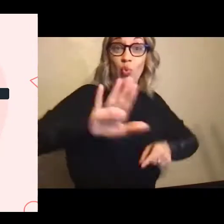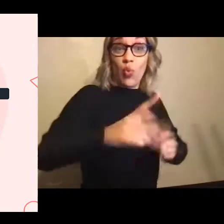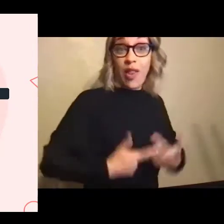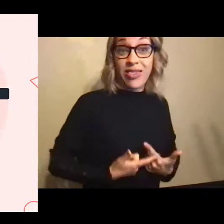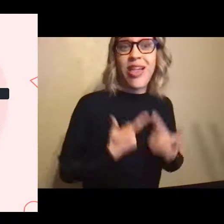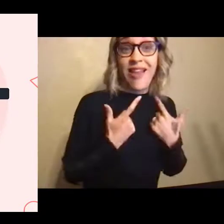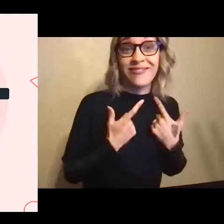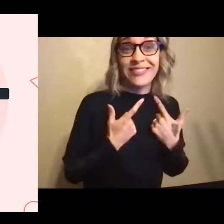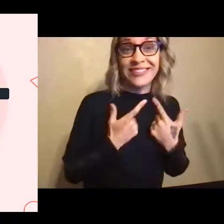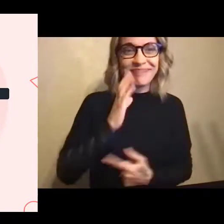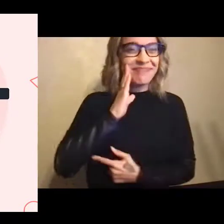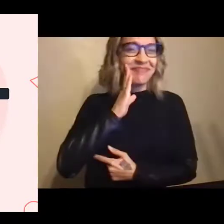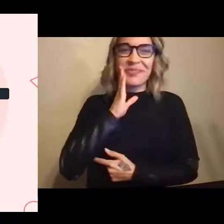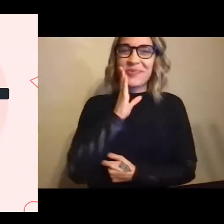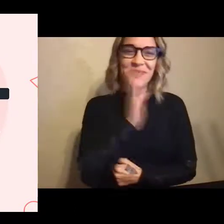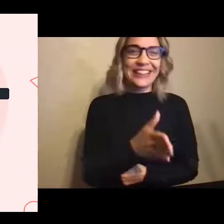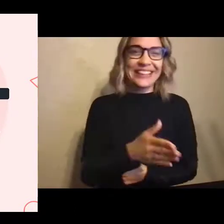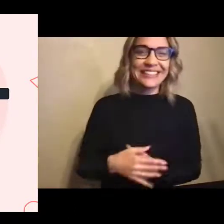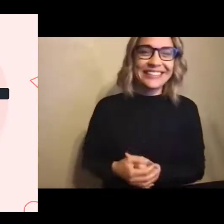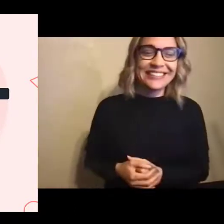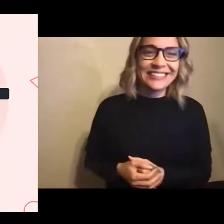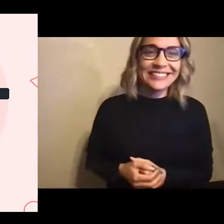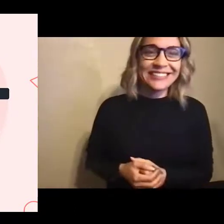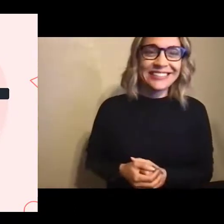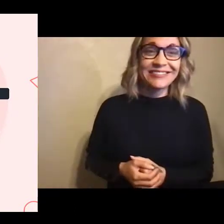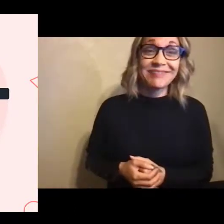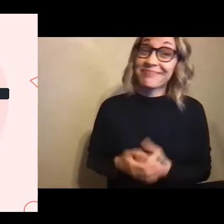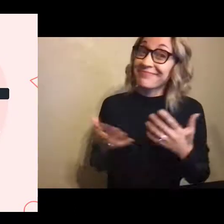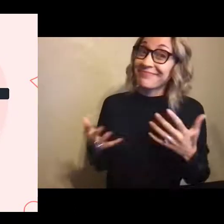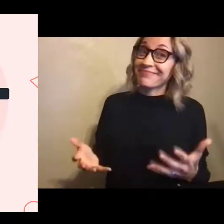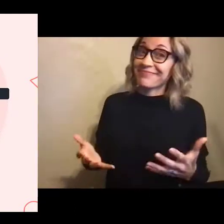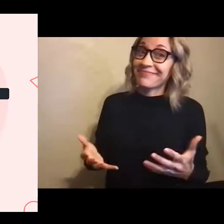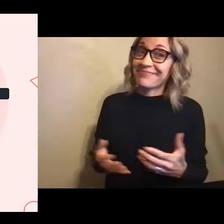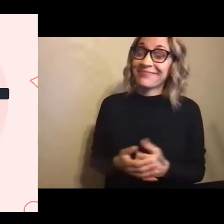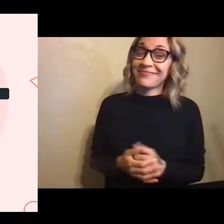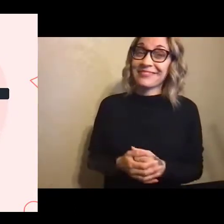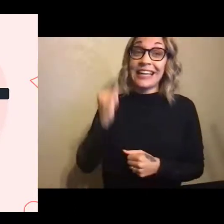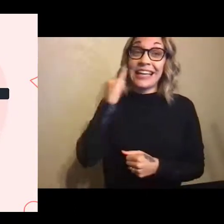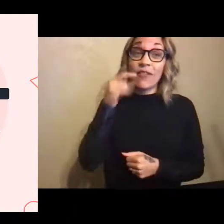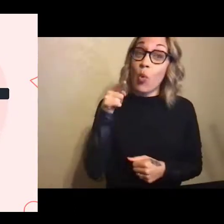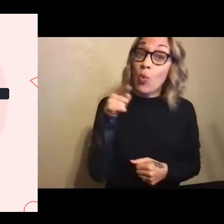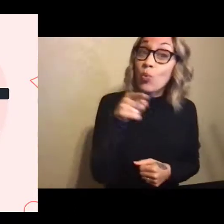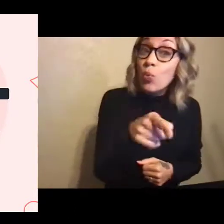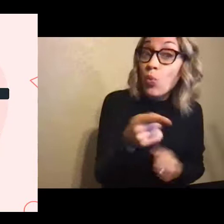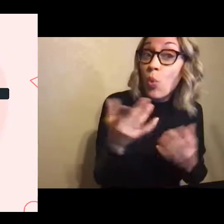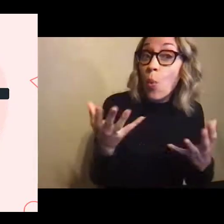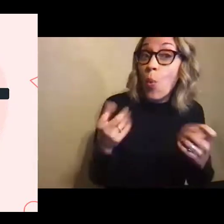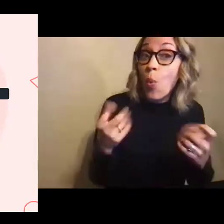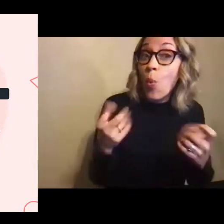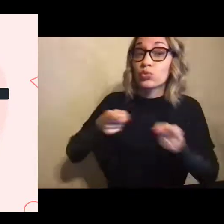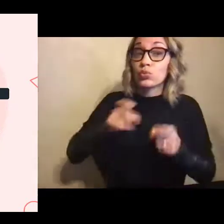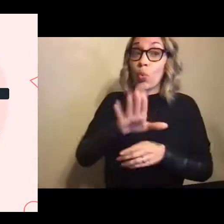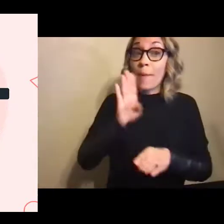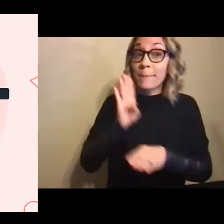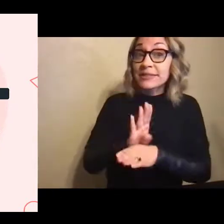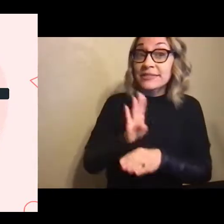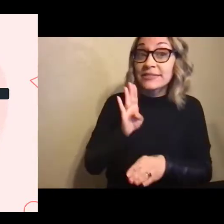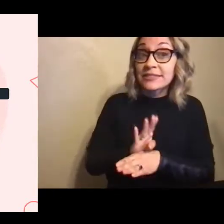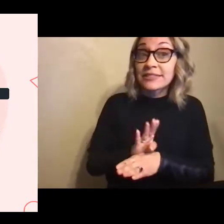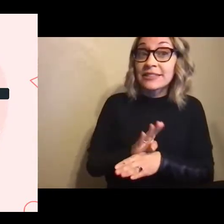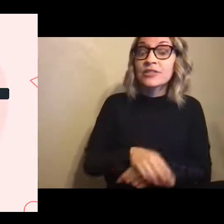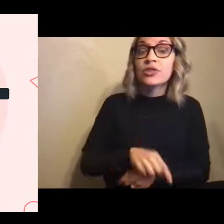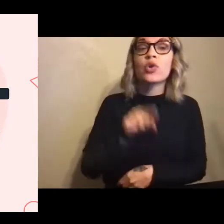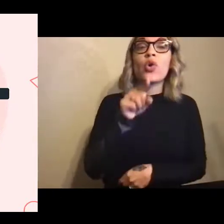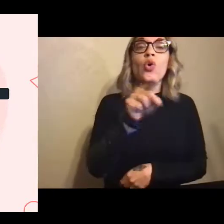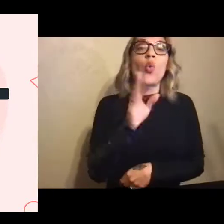So if you'd like your clients to control your life, well, they definitely will if you let them. If you want to